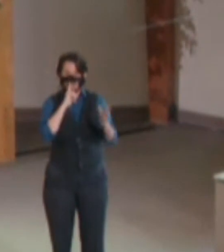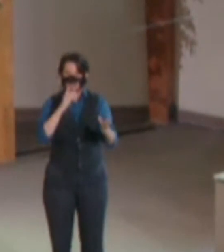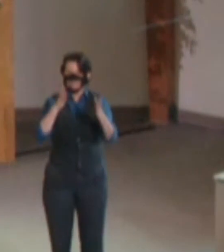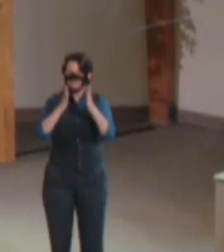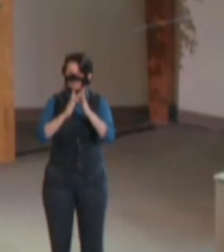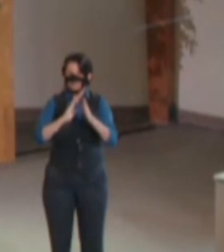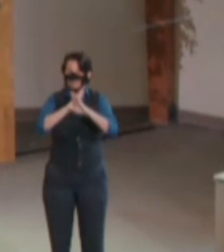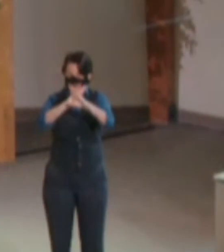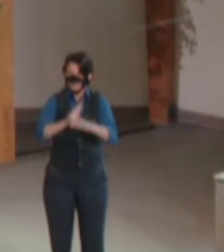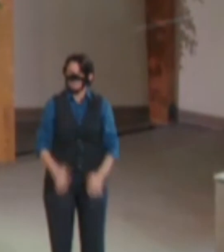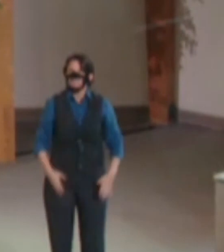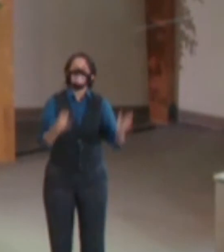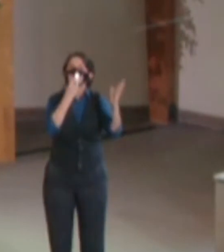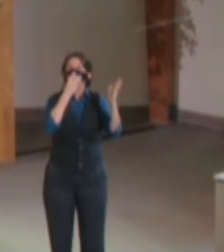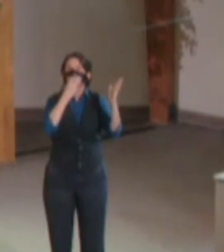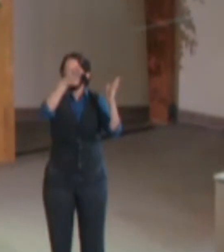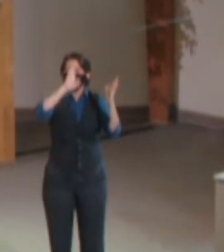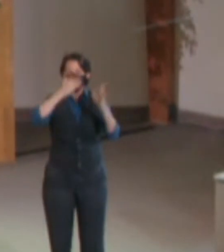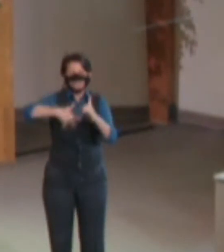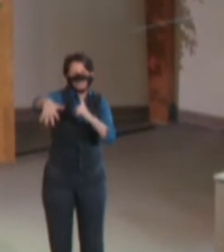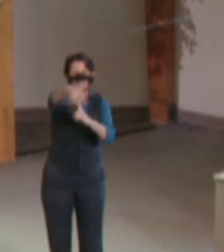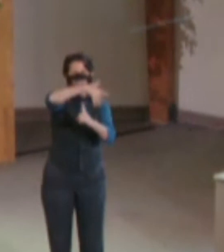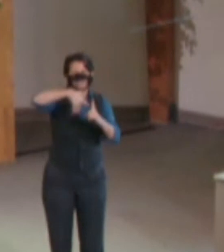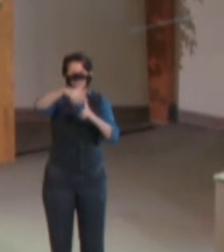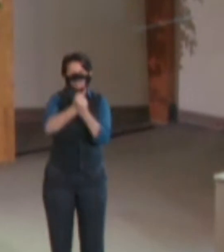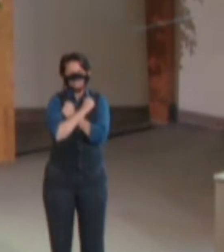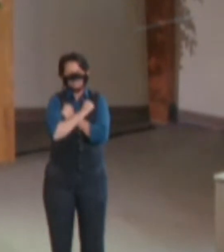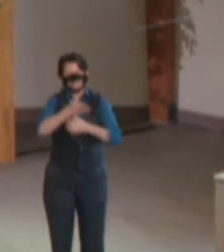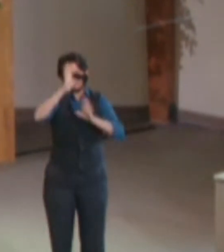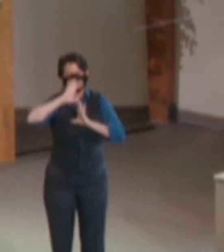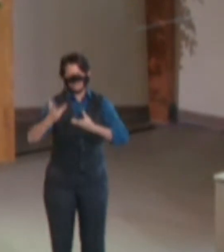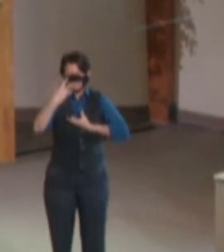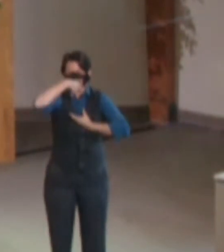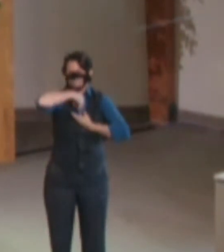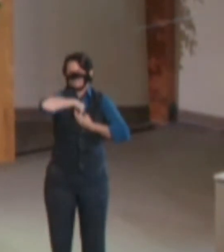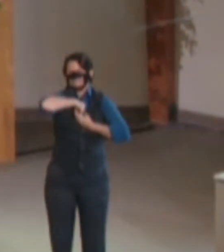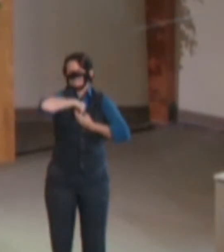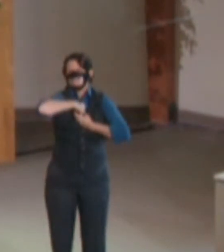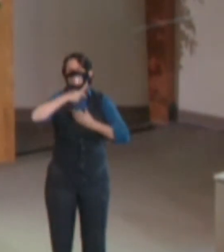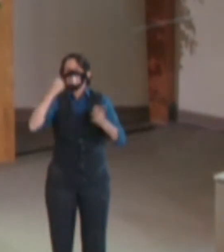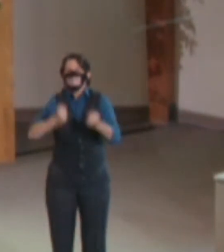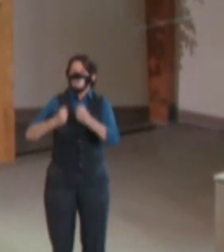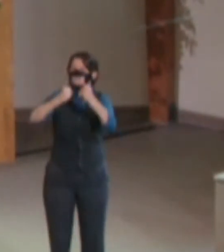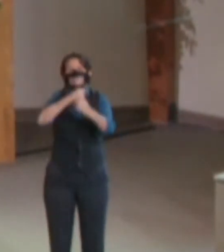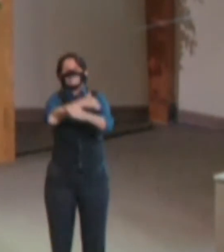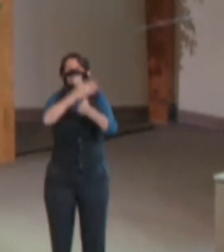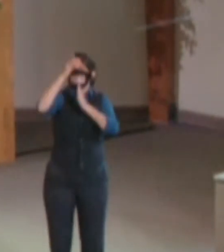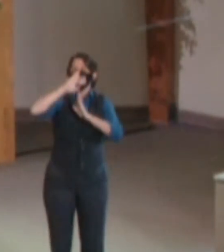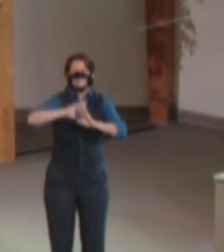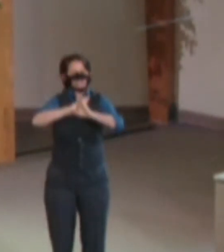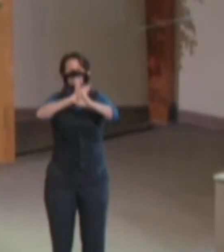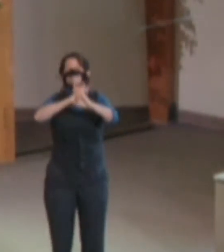that. The light of God surrounds us. The love of God enfolds us. The power